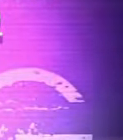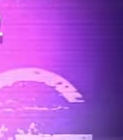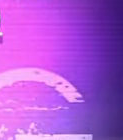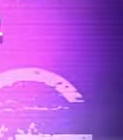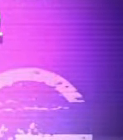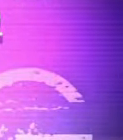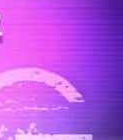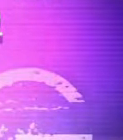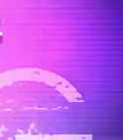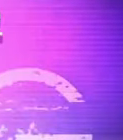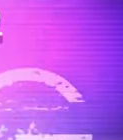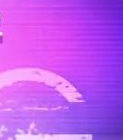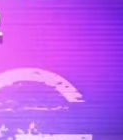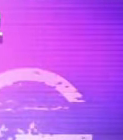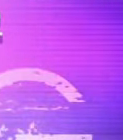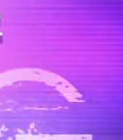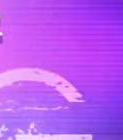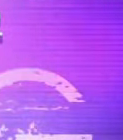2020.